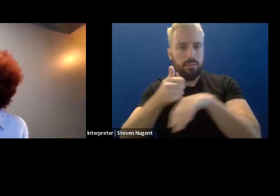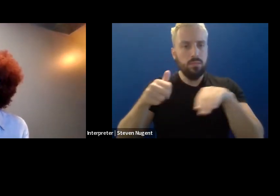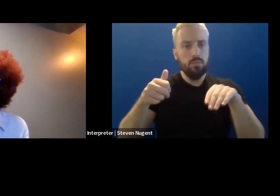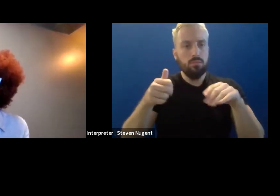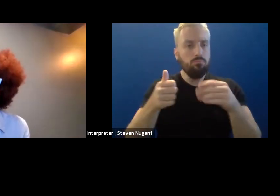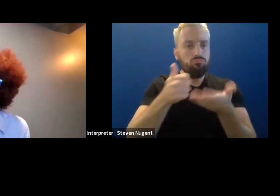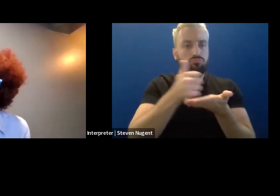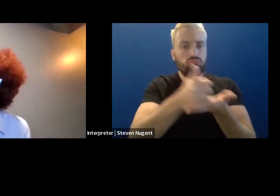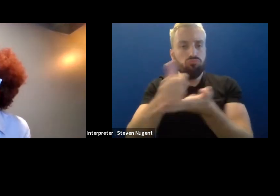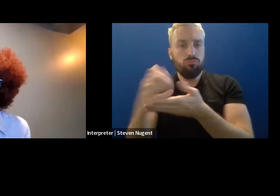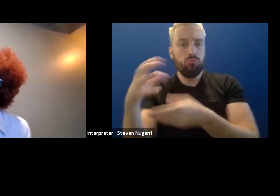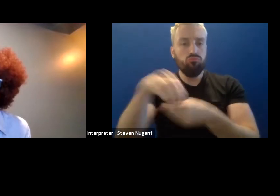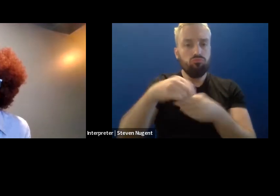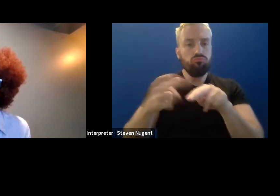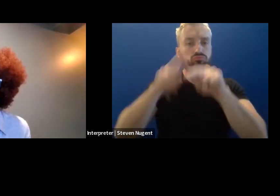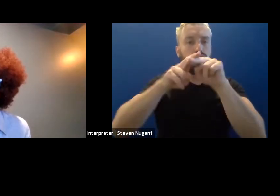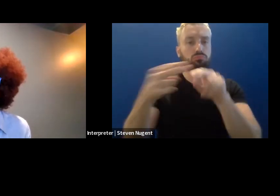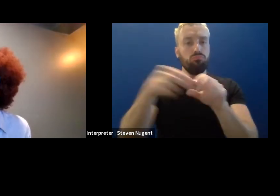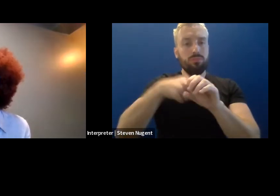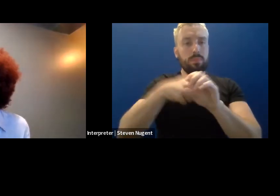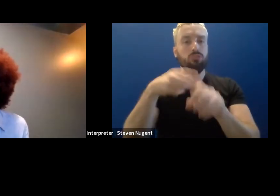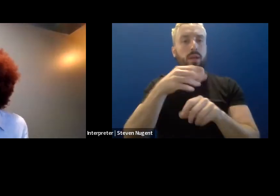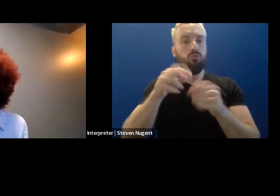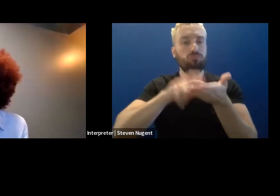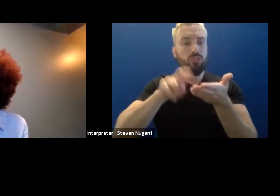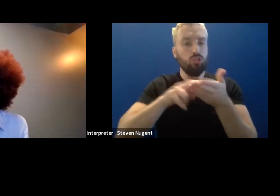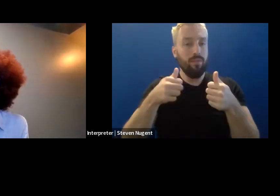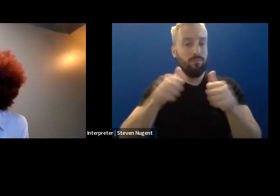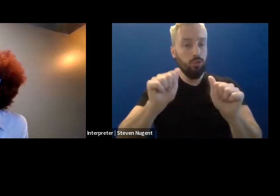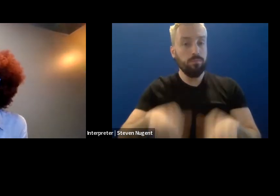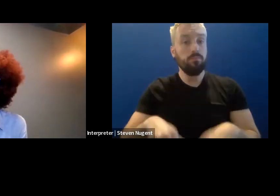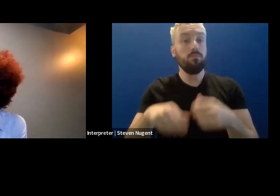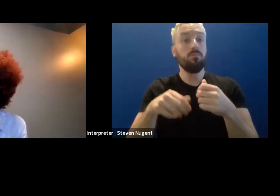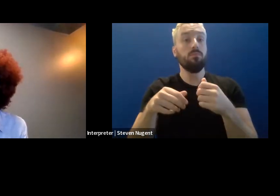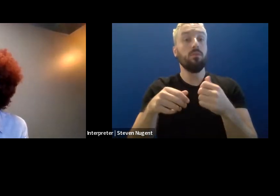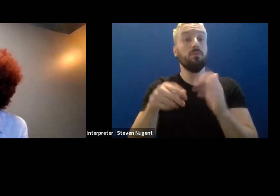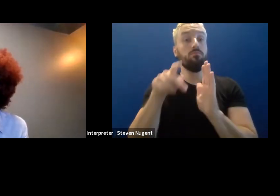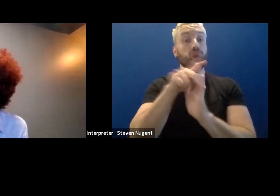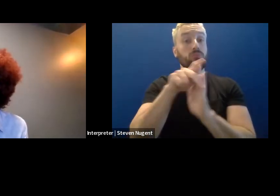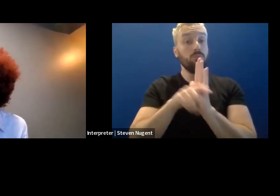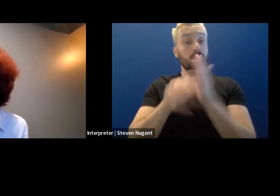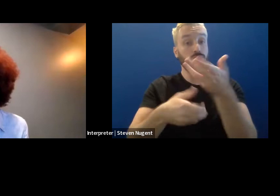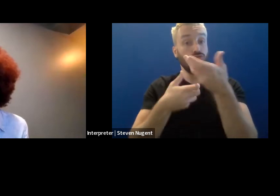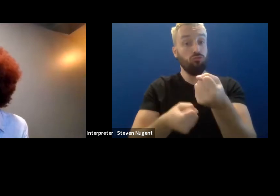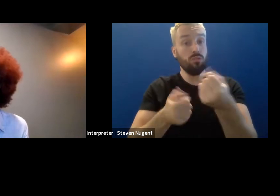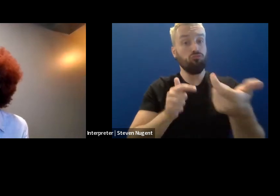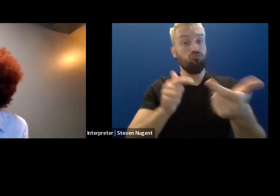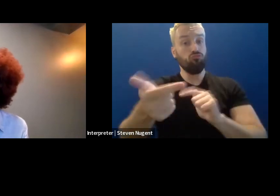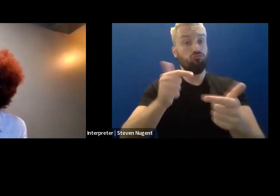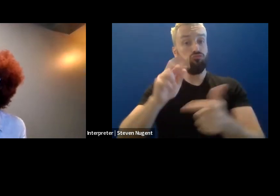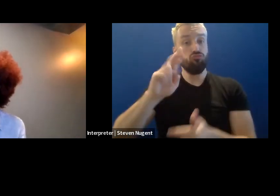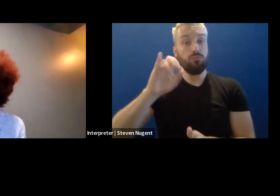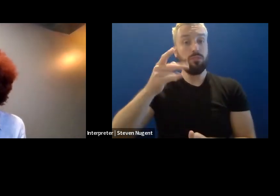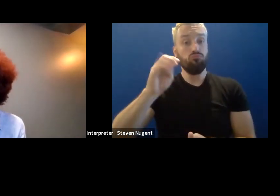inclusive participation in health research efforts. Principles of trust and reciprocity are infused in feedback to help strengthen